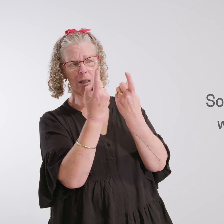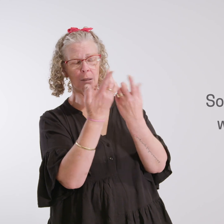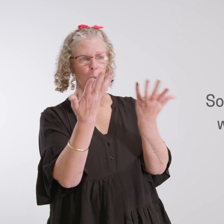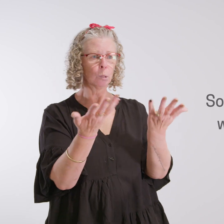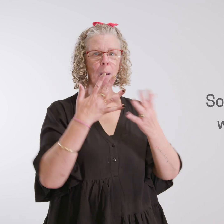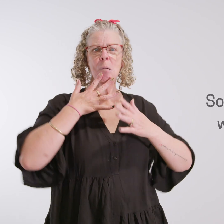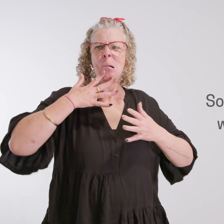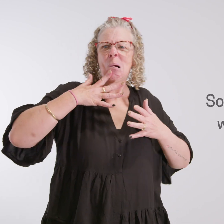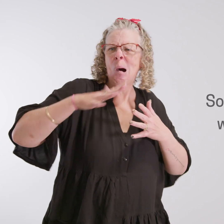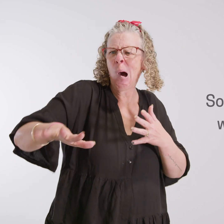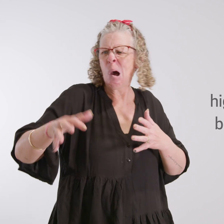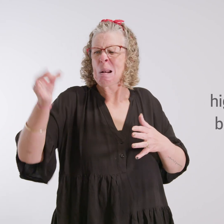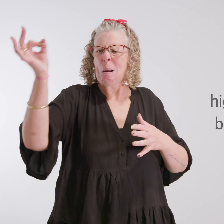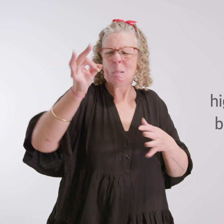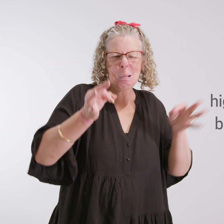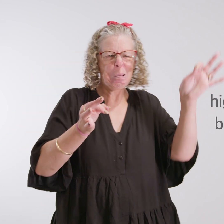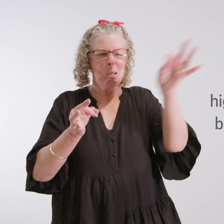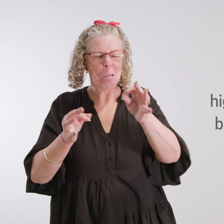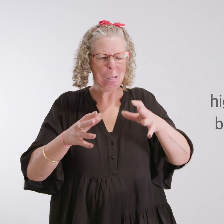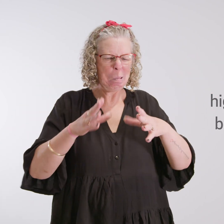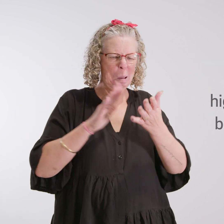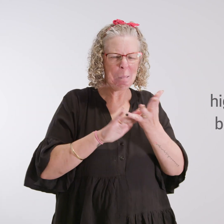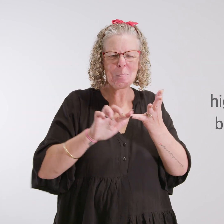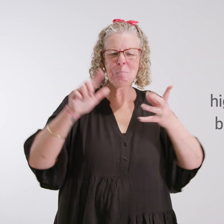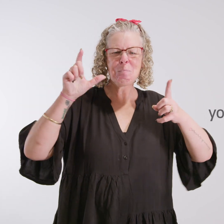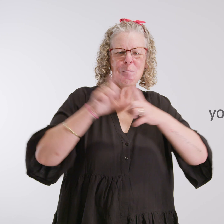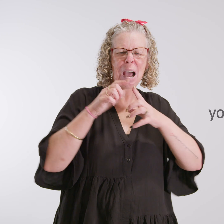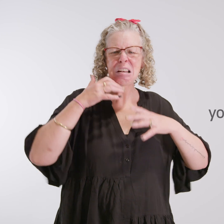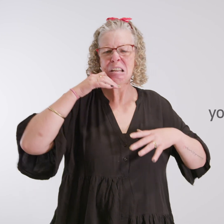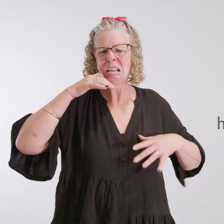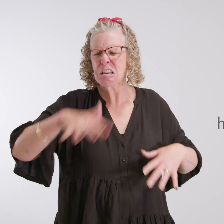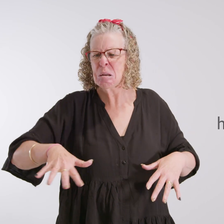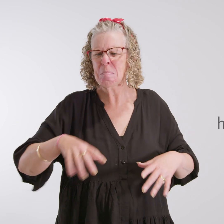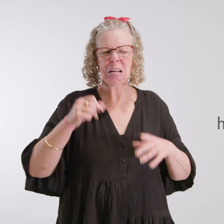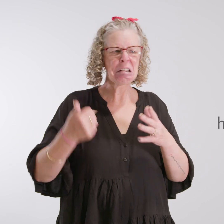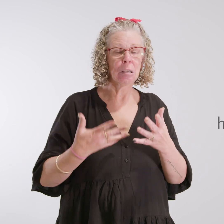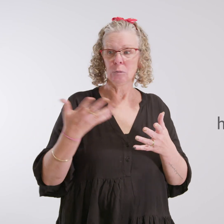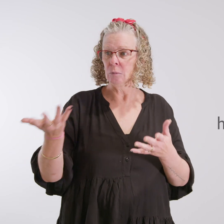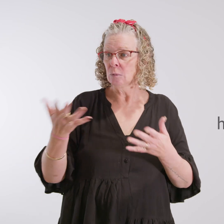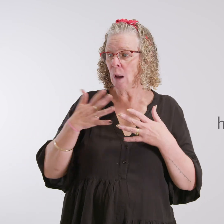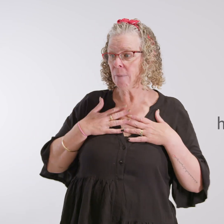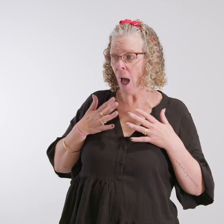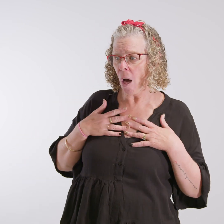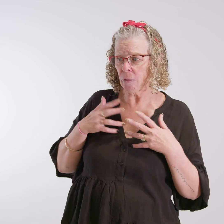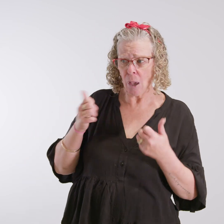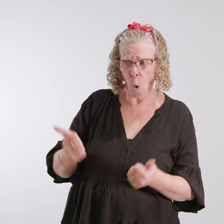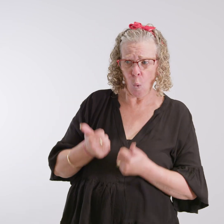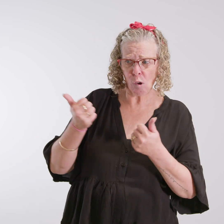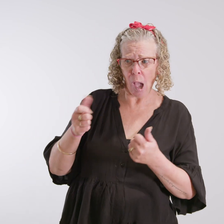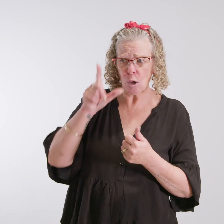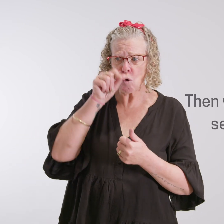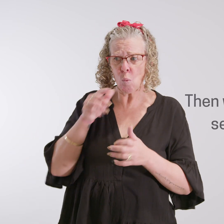if it's stinking hot with mosquitoes, high humidity, mud, before you go out you might be asked, have you got a health condition? Do you want to